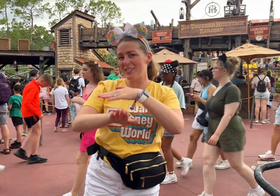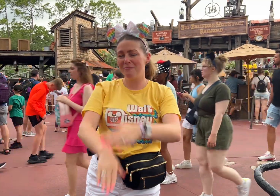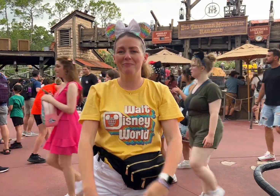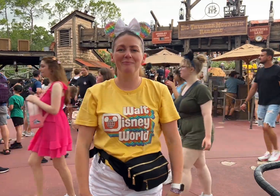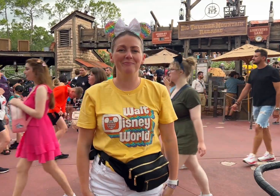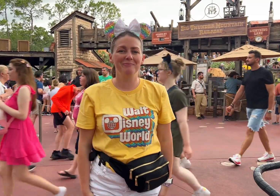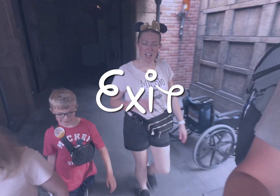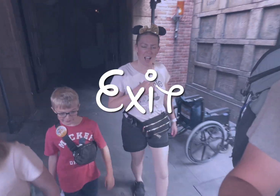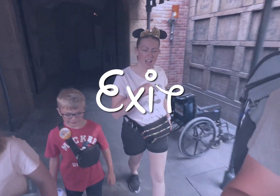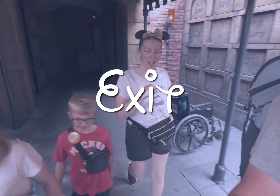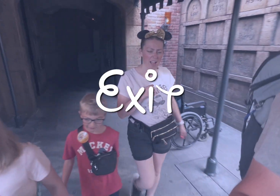Entrance.